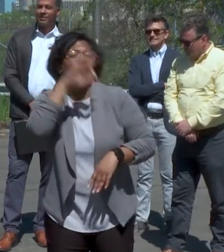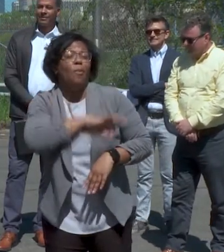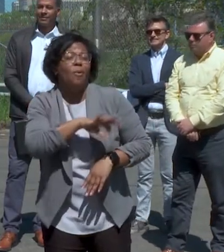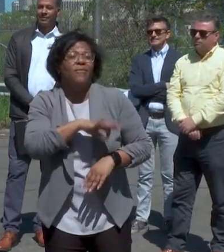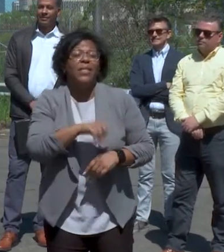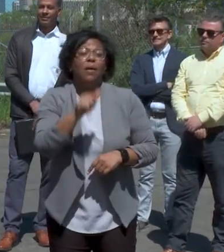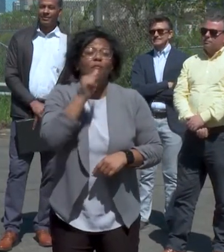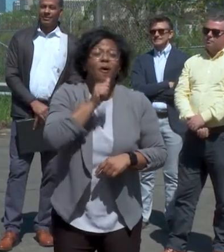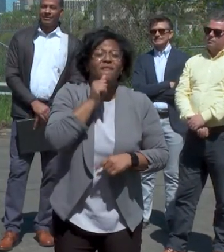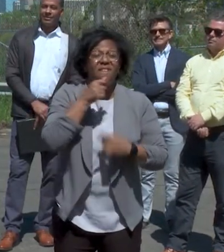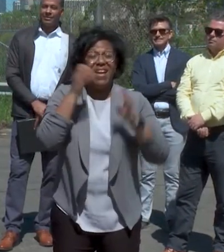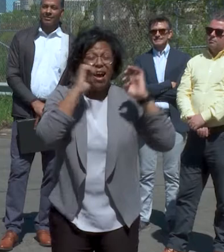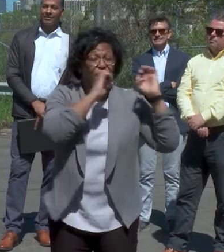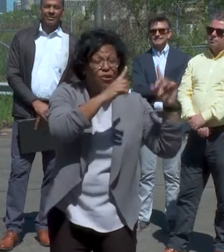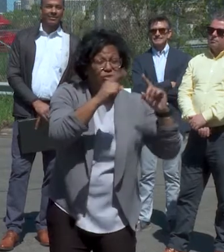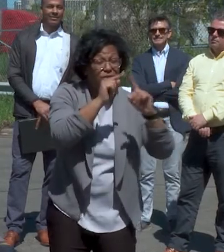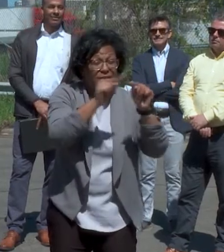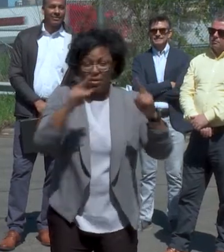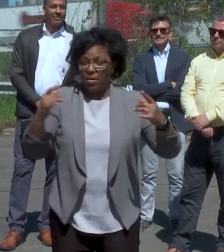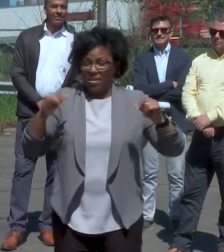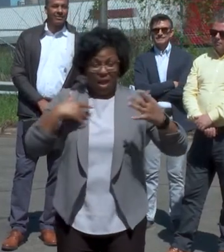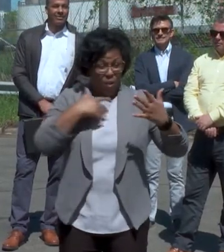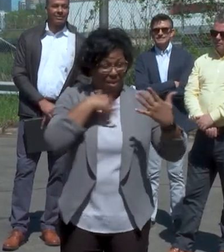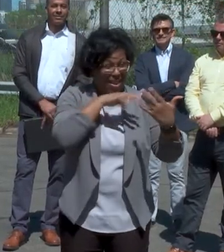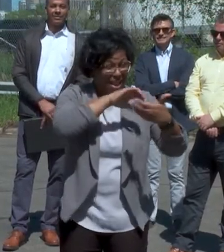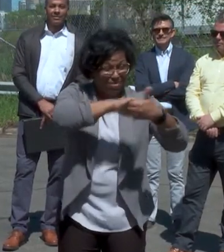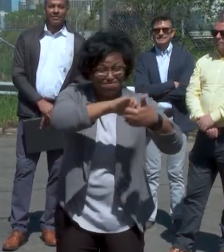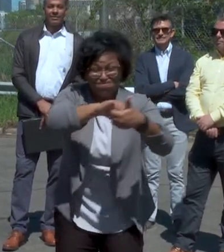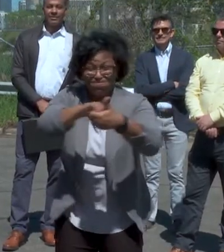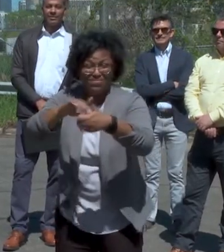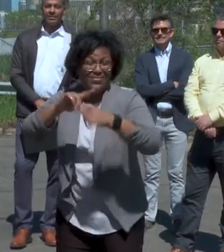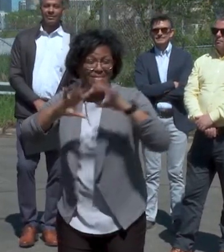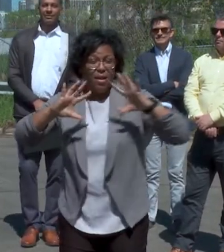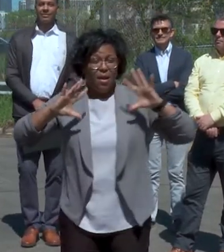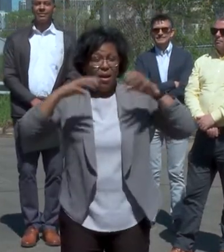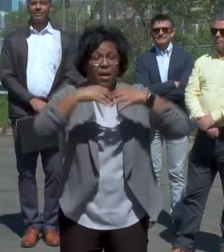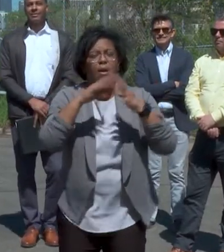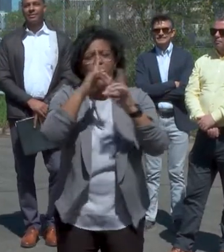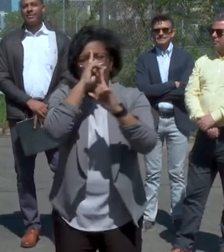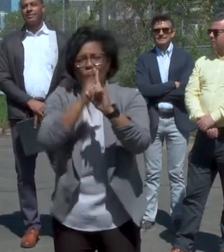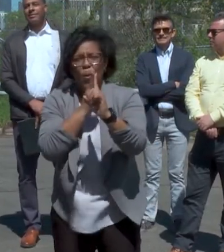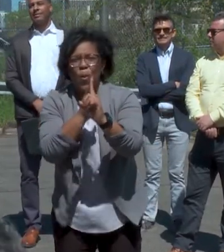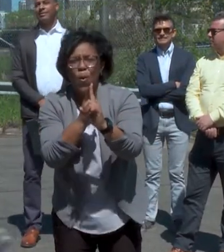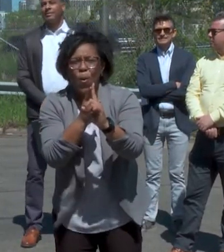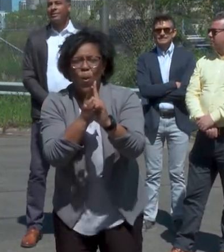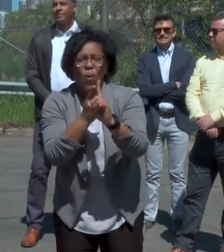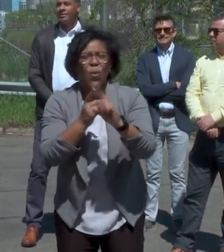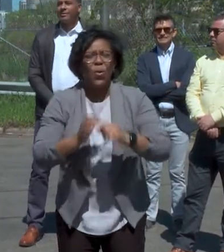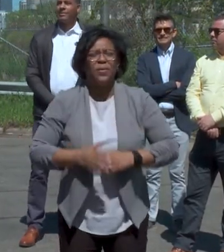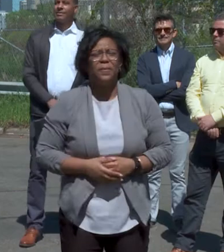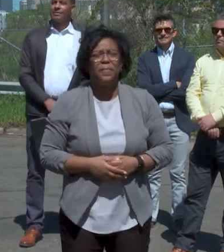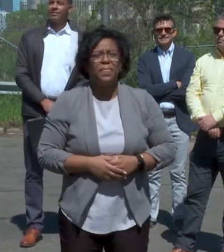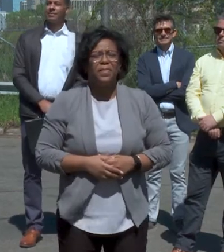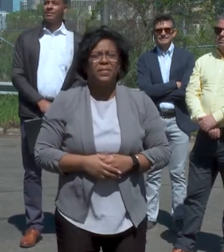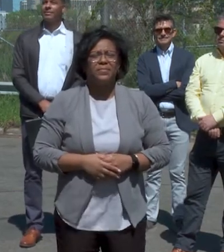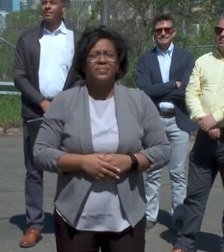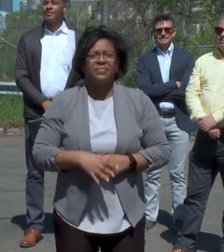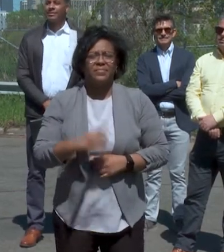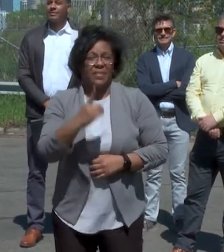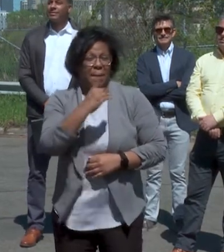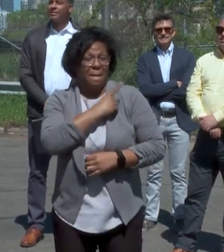educational partners. Our mission was to transform Minneapolis into one of the most climate resilient cities